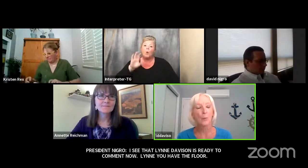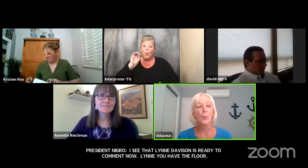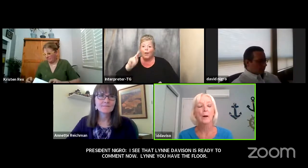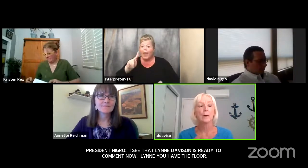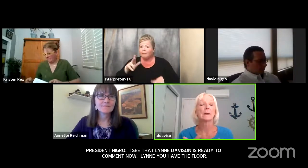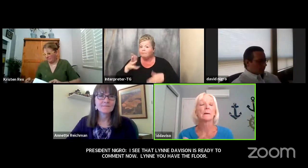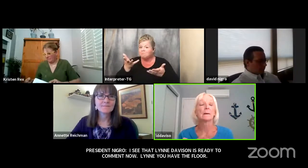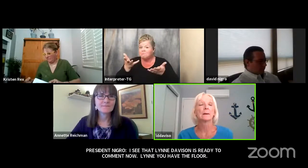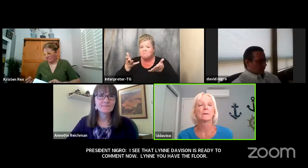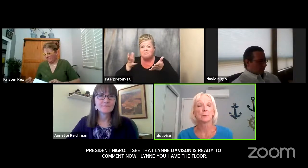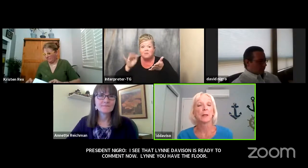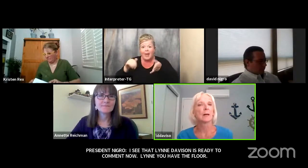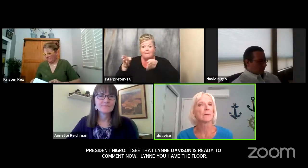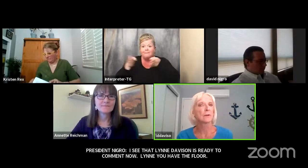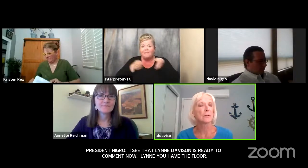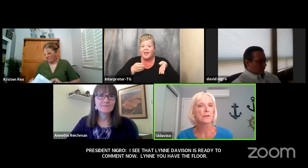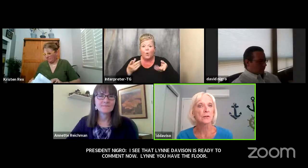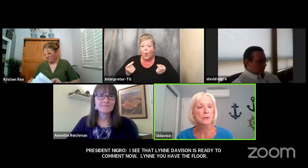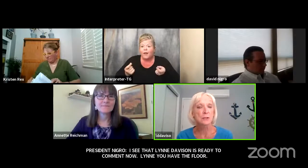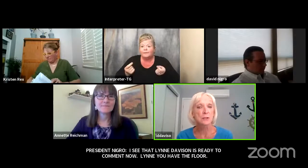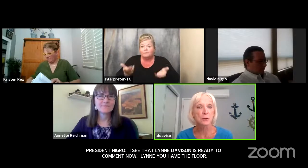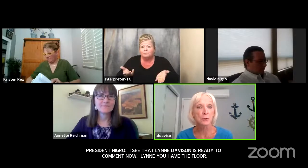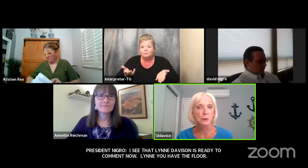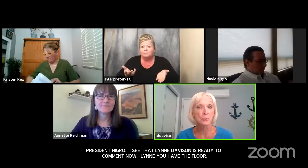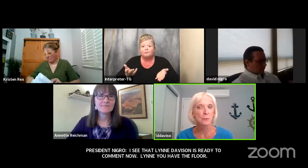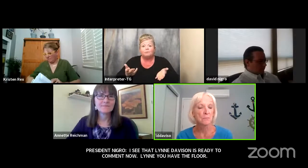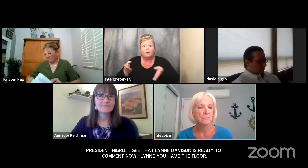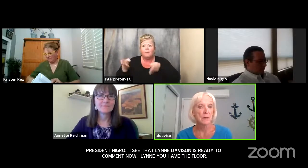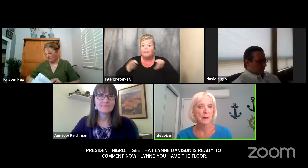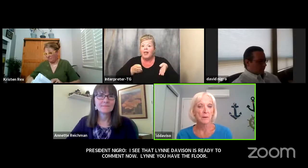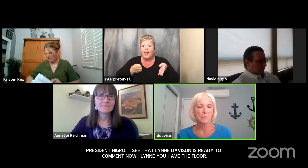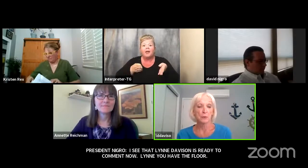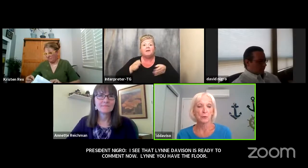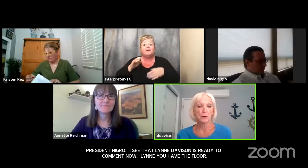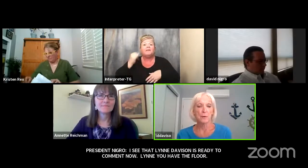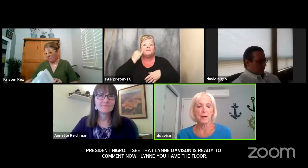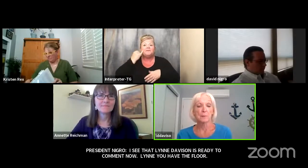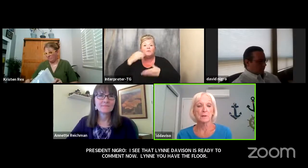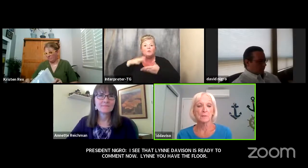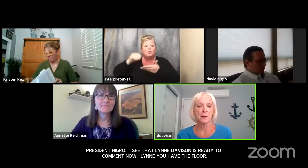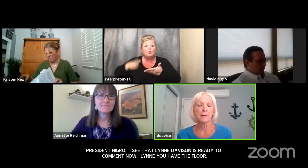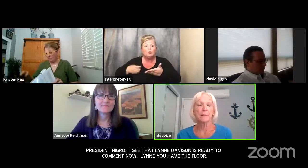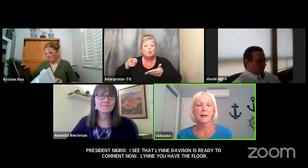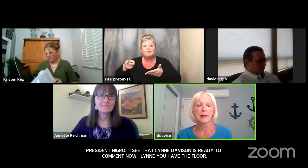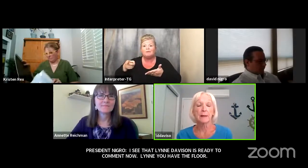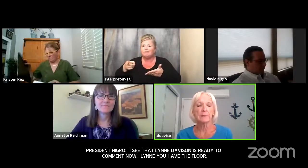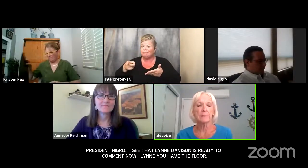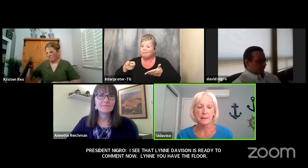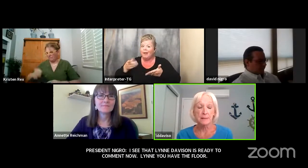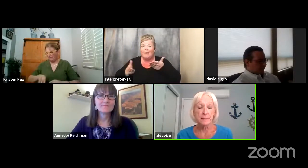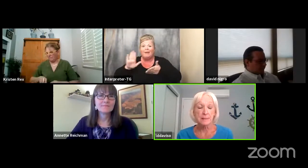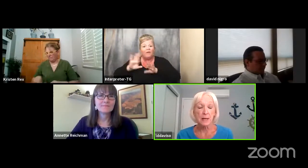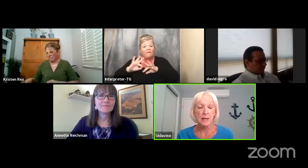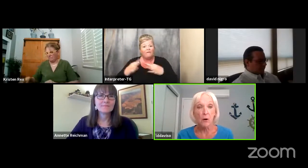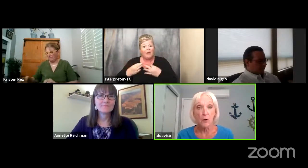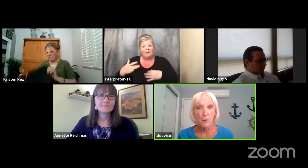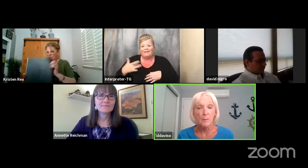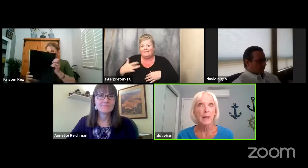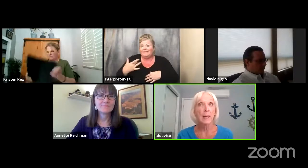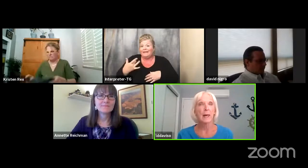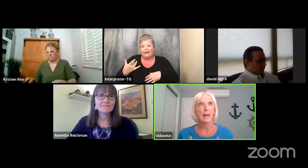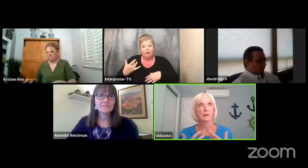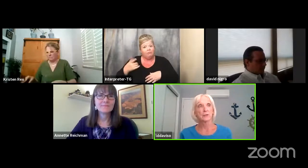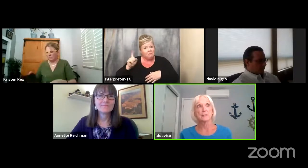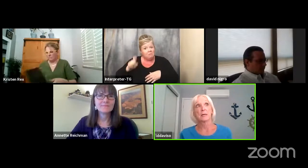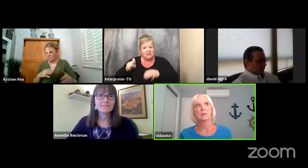that plan? What is a plan for the students whose families feel that they need to stay